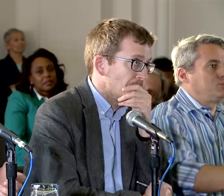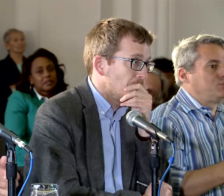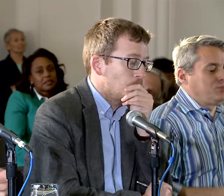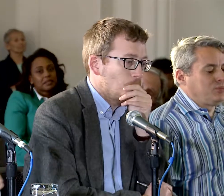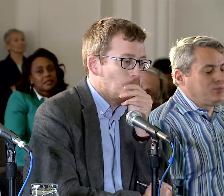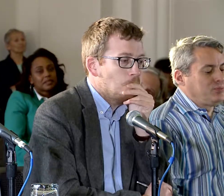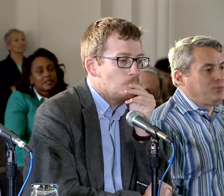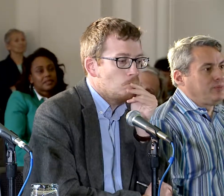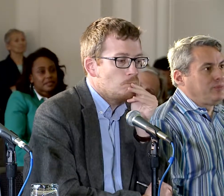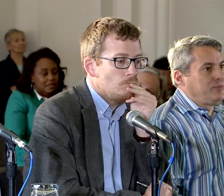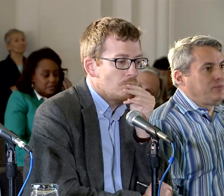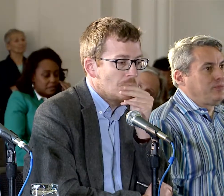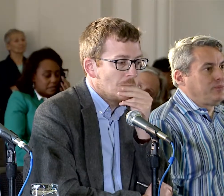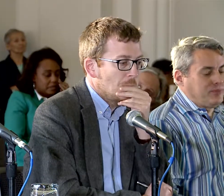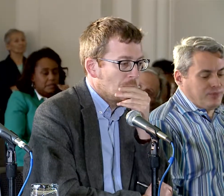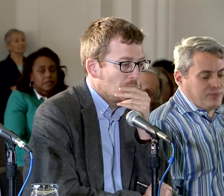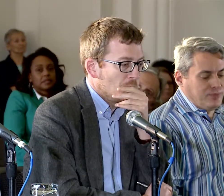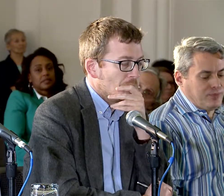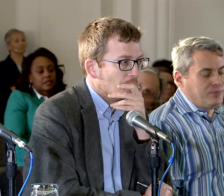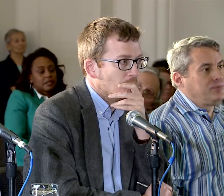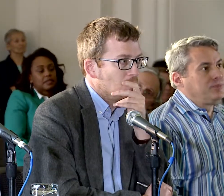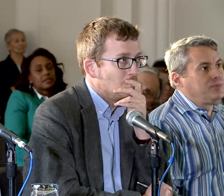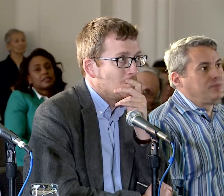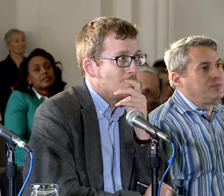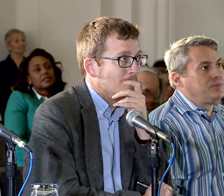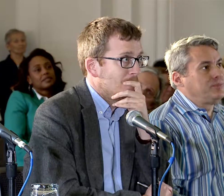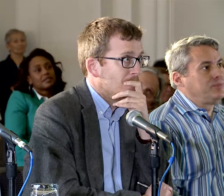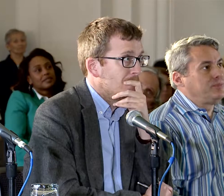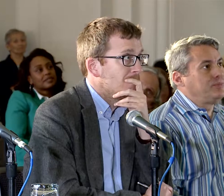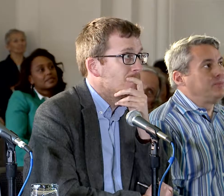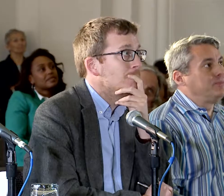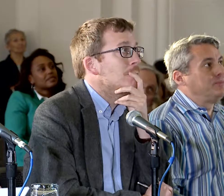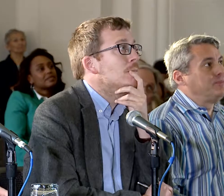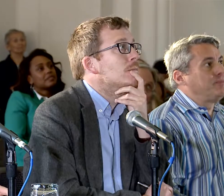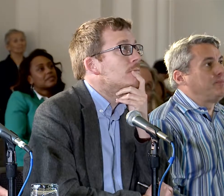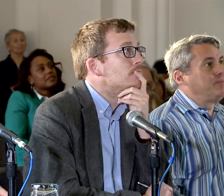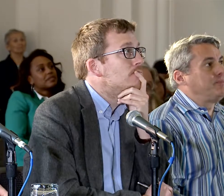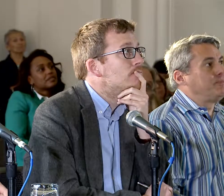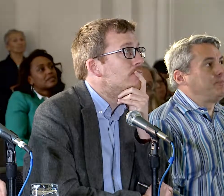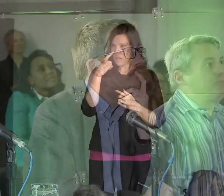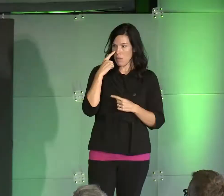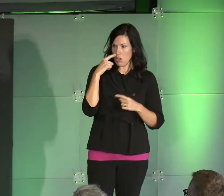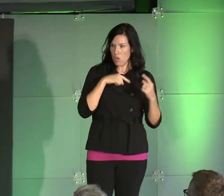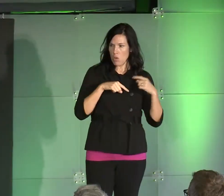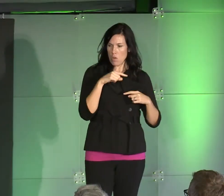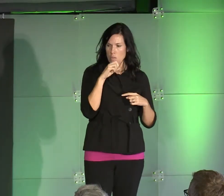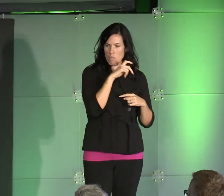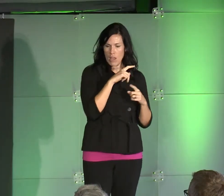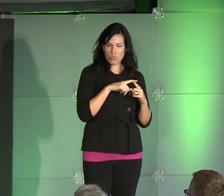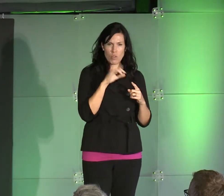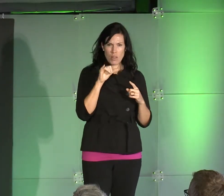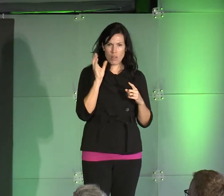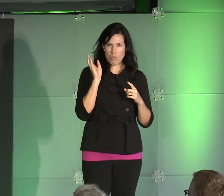Yeah. So what percentage of this is available for you to tap in now? I think if we could go back to the